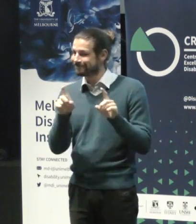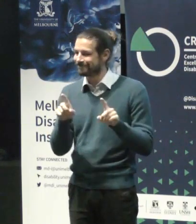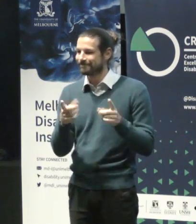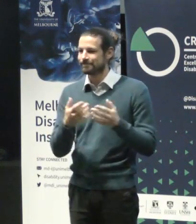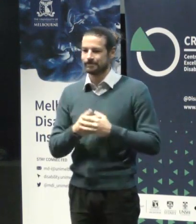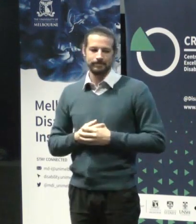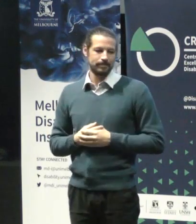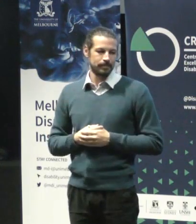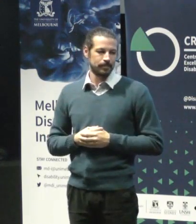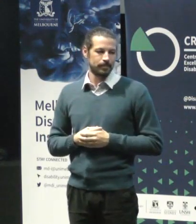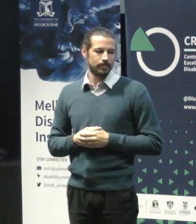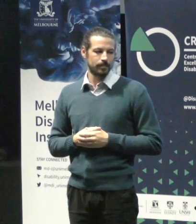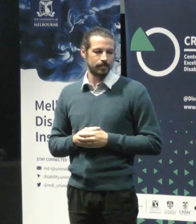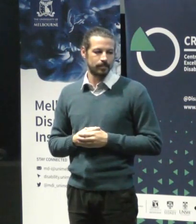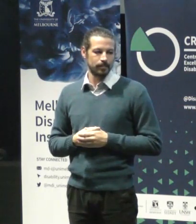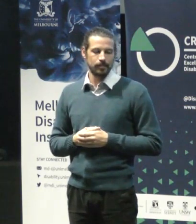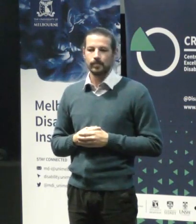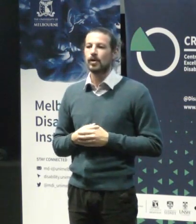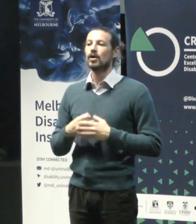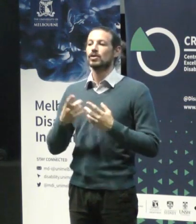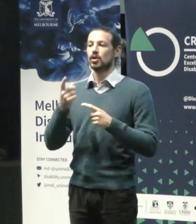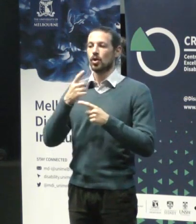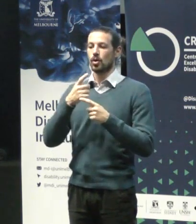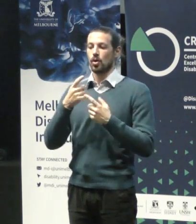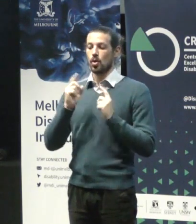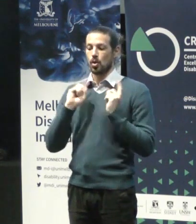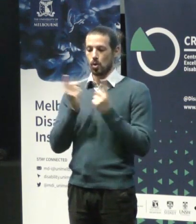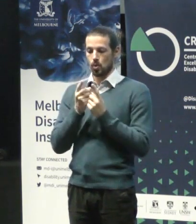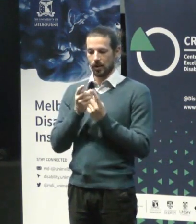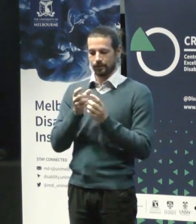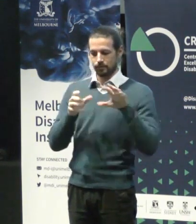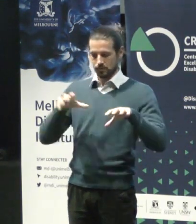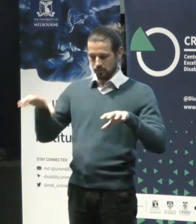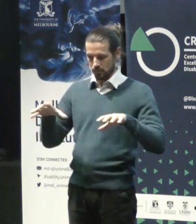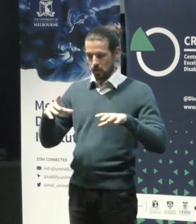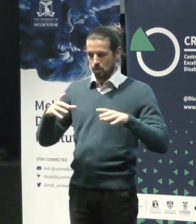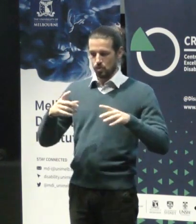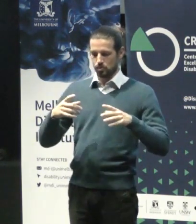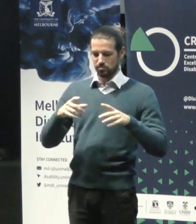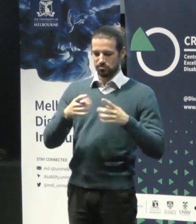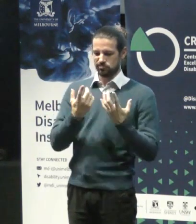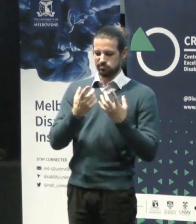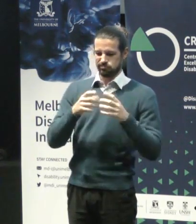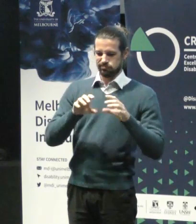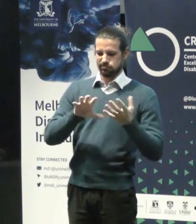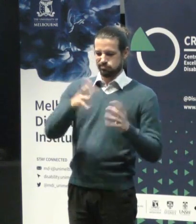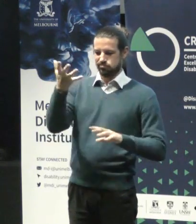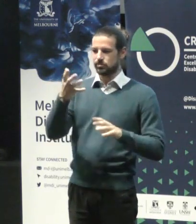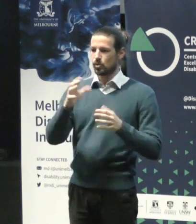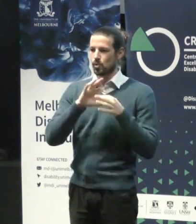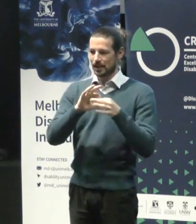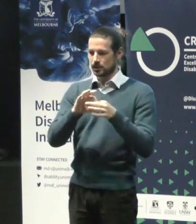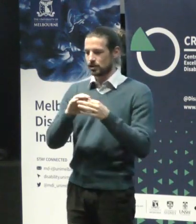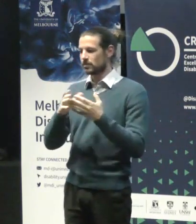So we thought that we divided it into ruptured relationships, which was broken and damaged beyond repair,